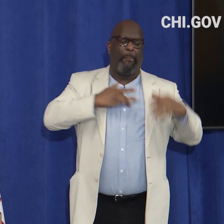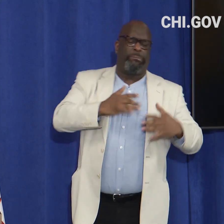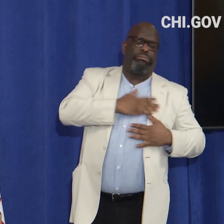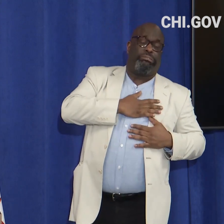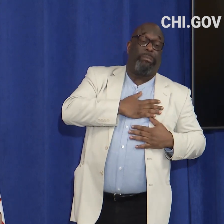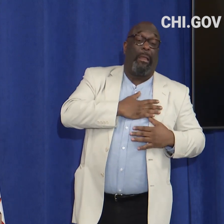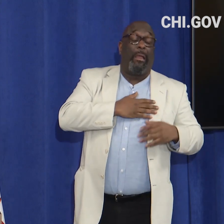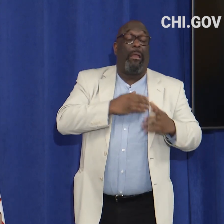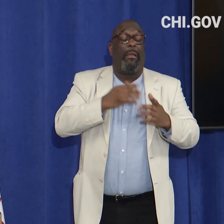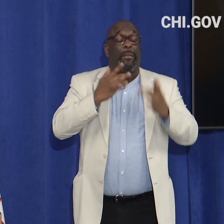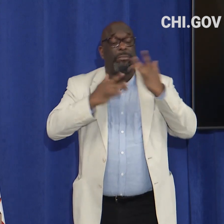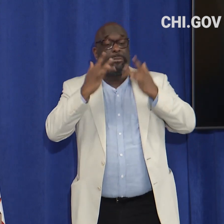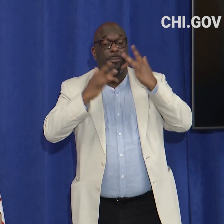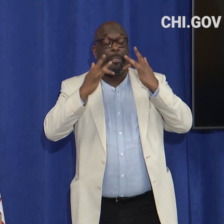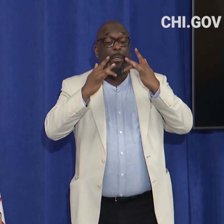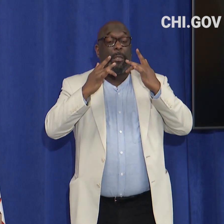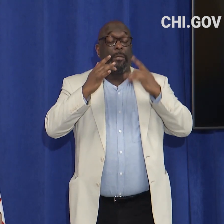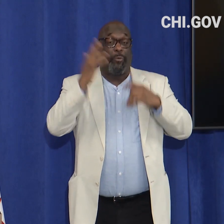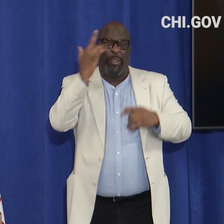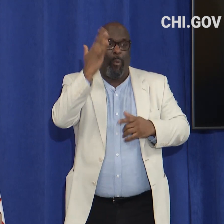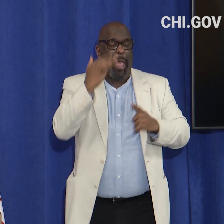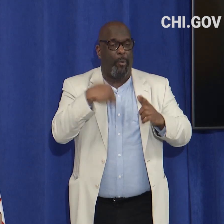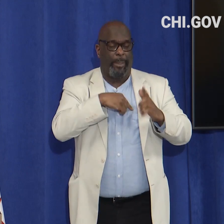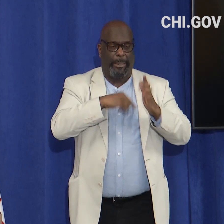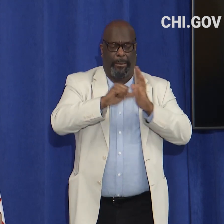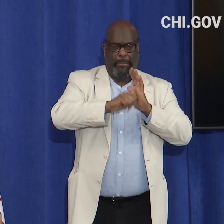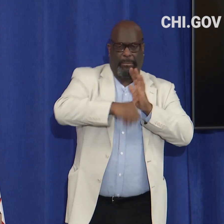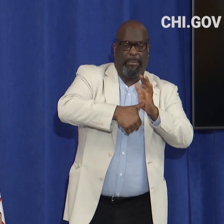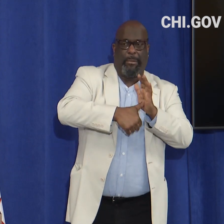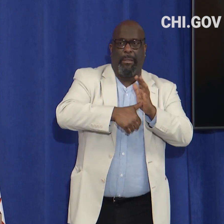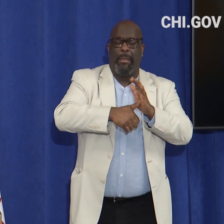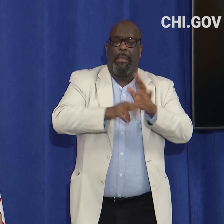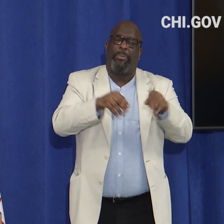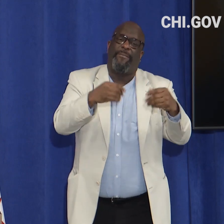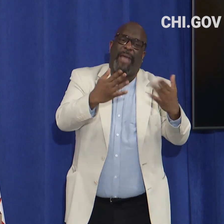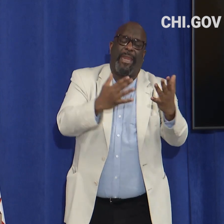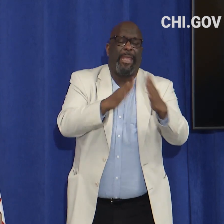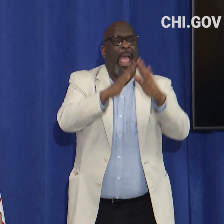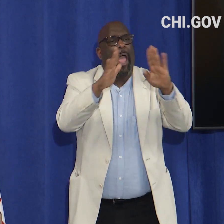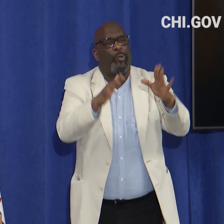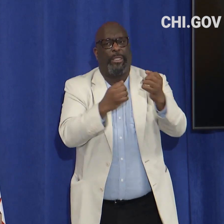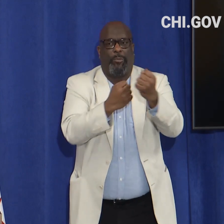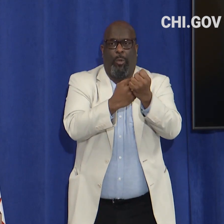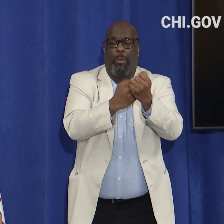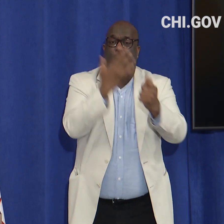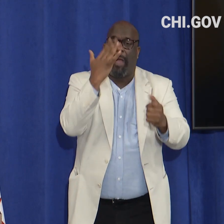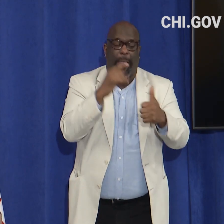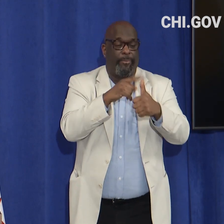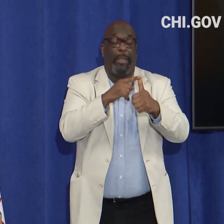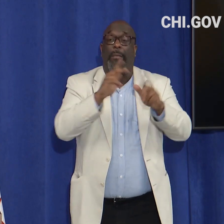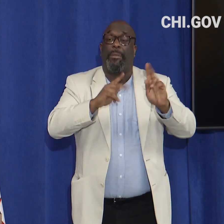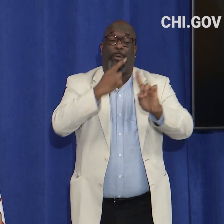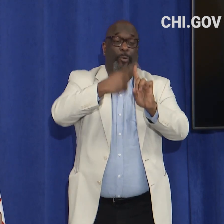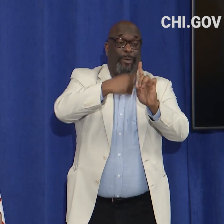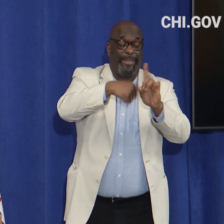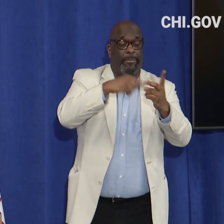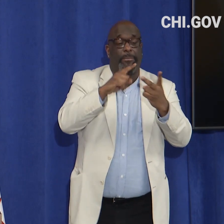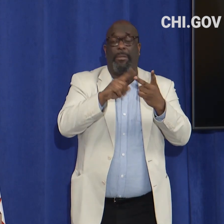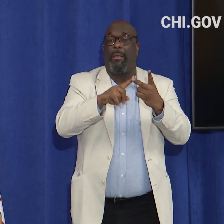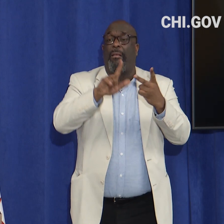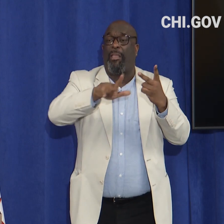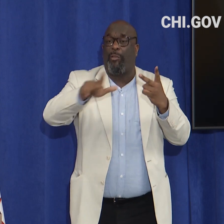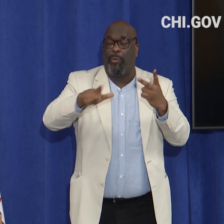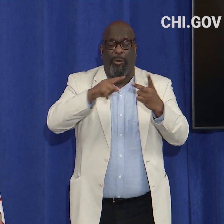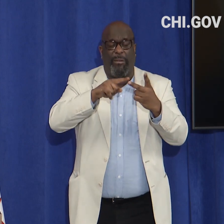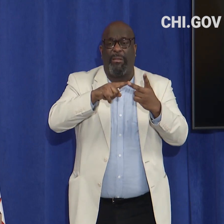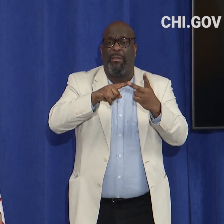the reason why we place such emphasis on providing housing support is because renters and landlords